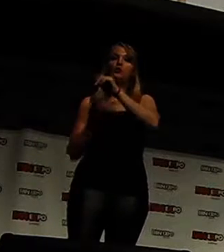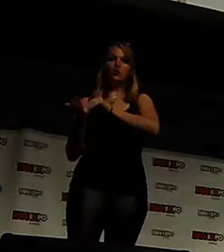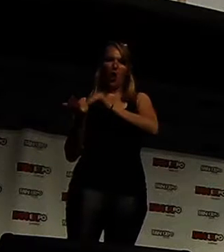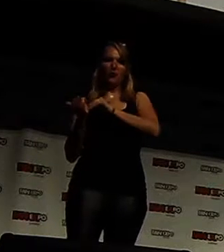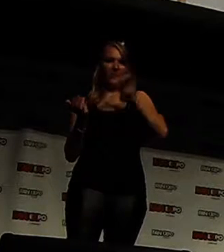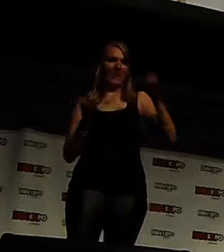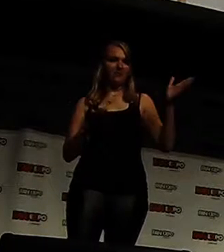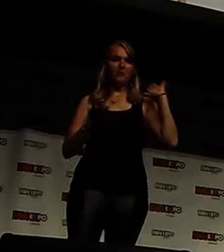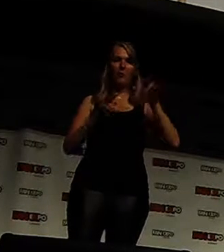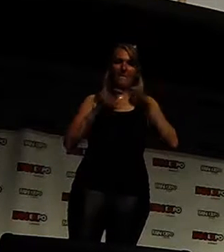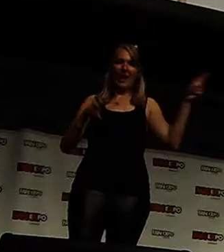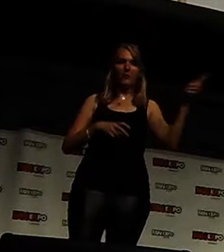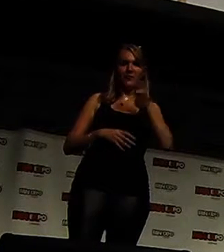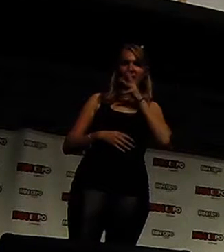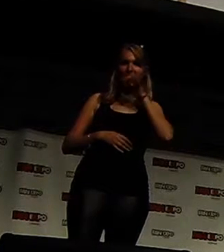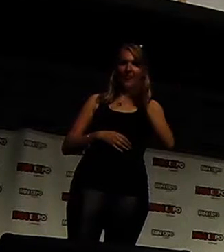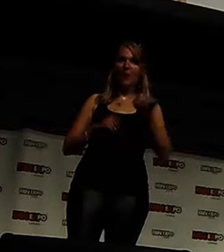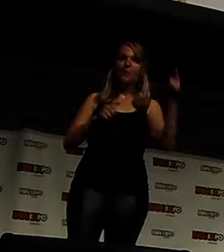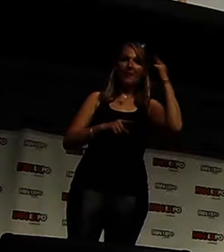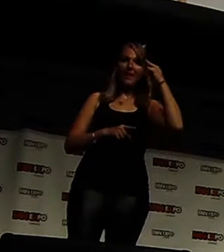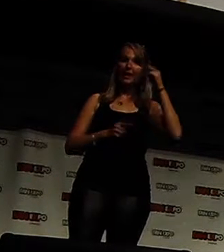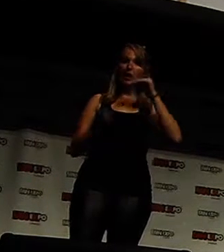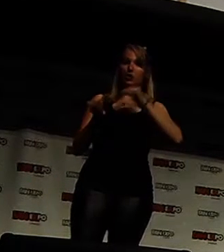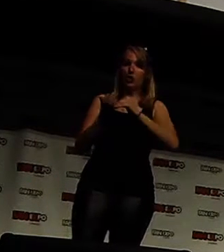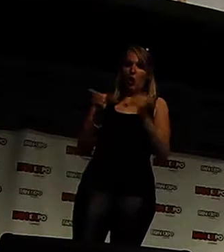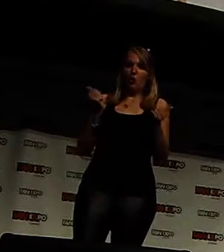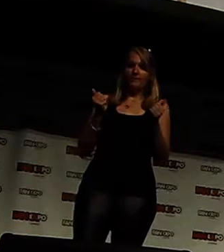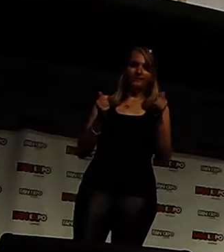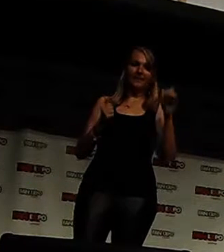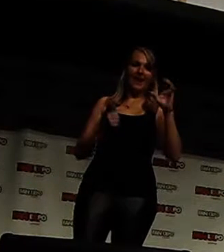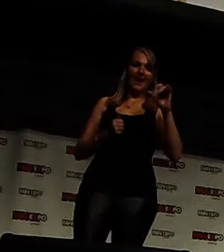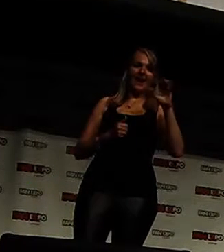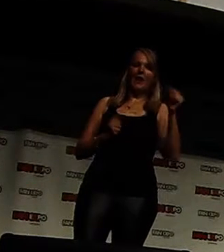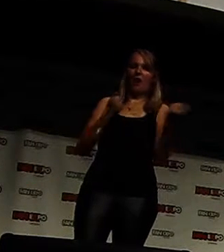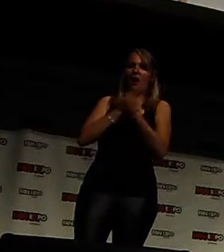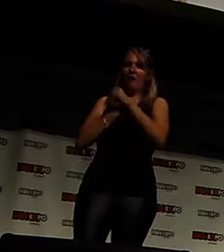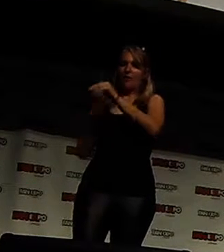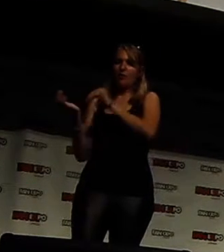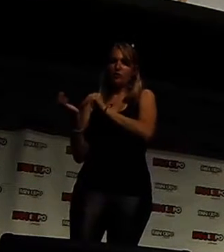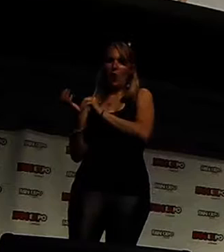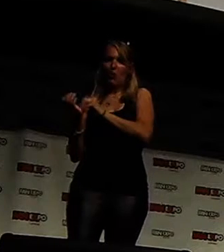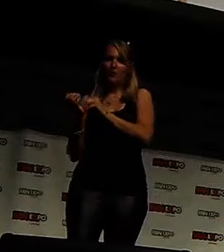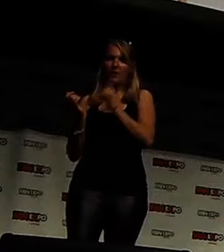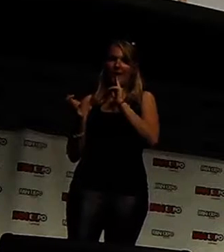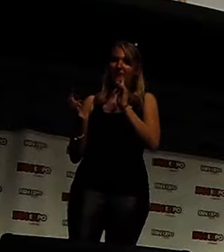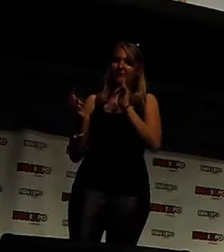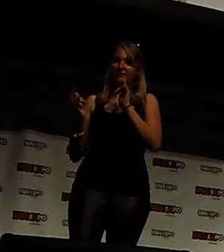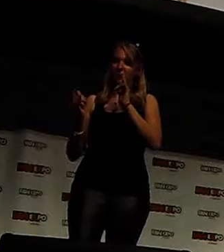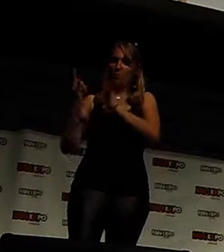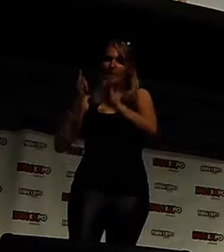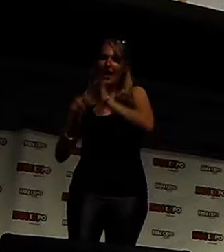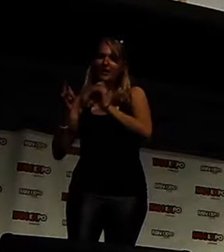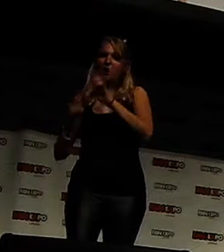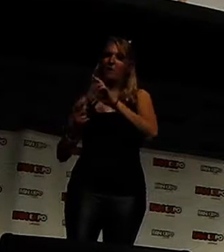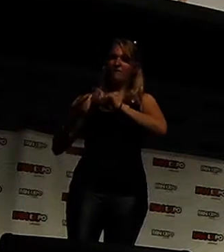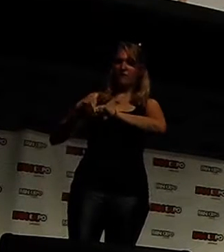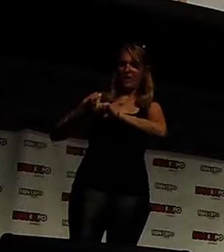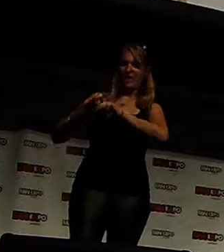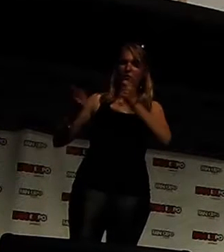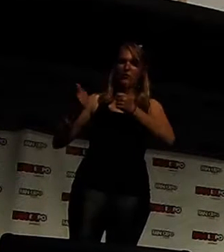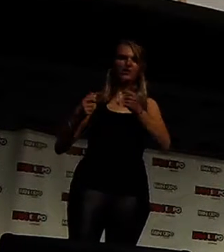you, that Clara loves doctor romantically, platonically, or maybe a bit of both? I think it's otherworldly. I think it's such a